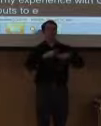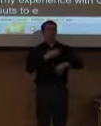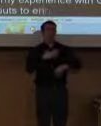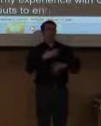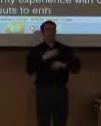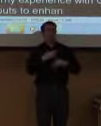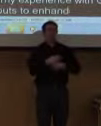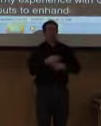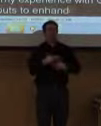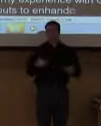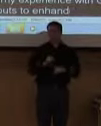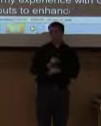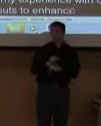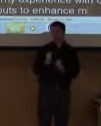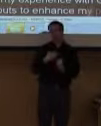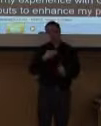responsibilities.